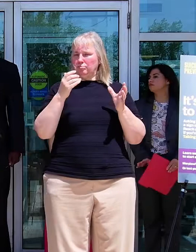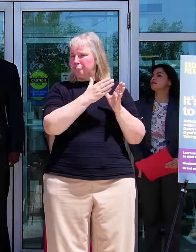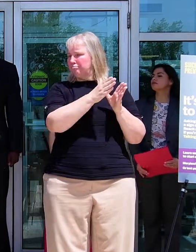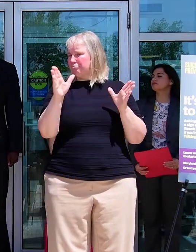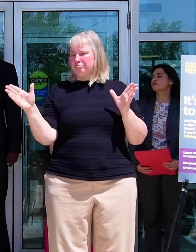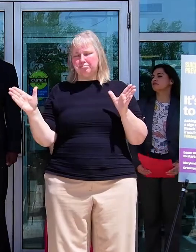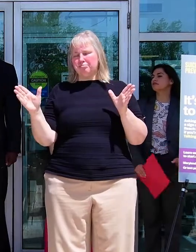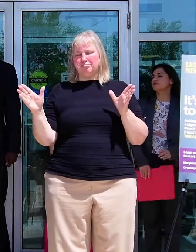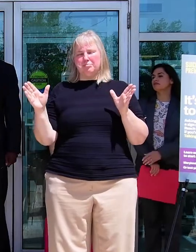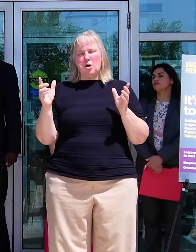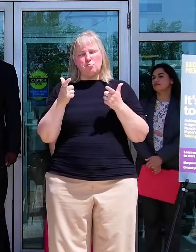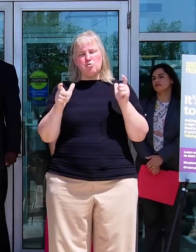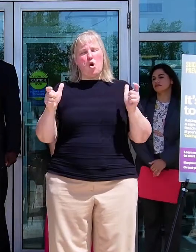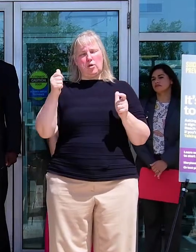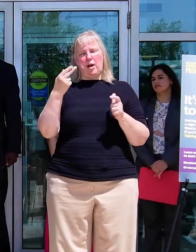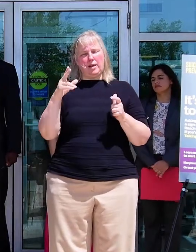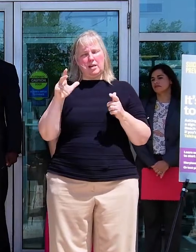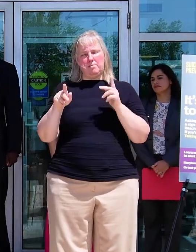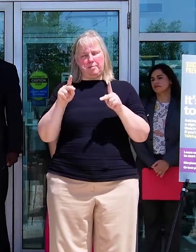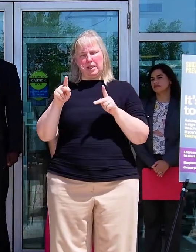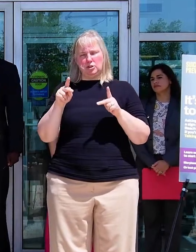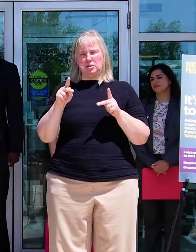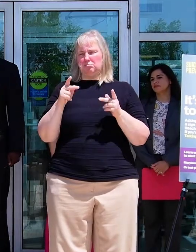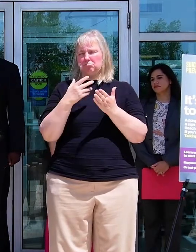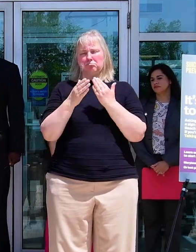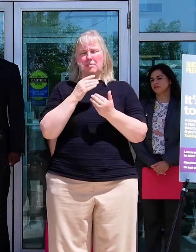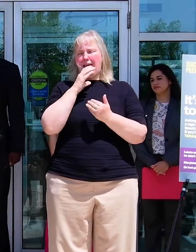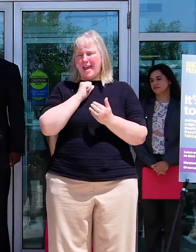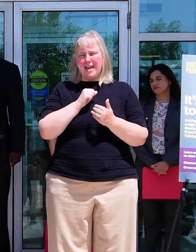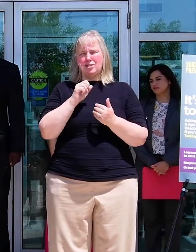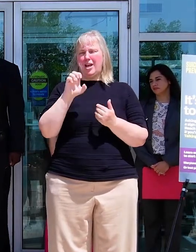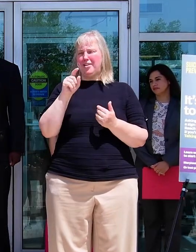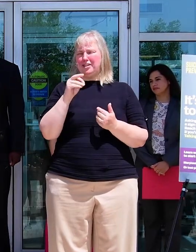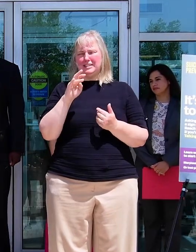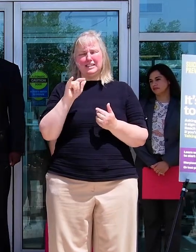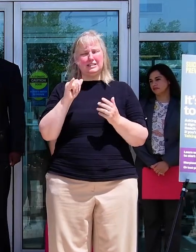ages, across ethnicities, and for me as